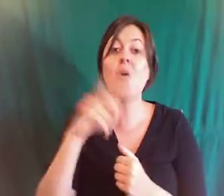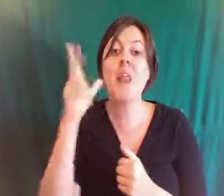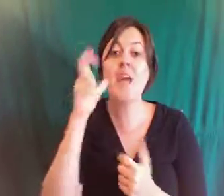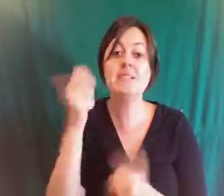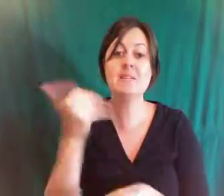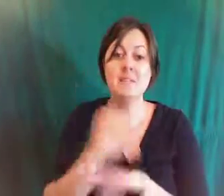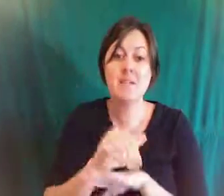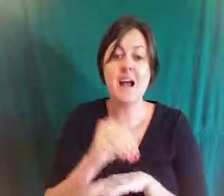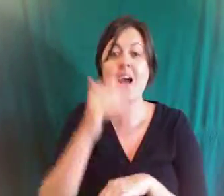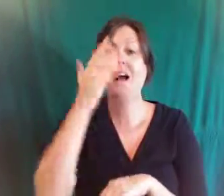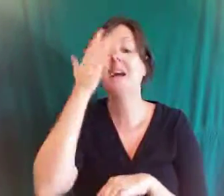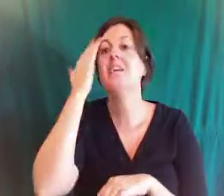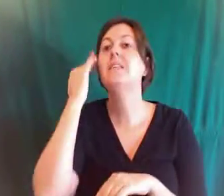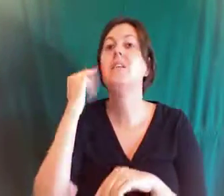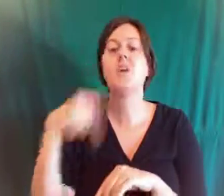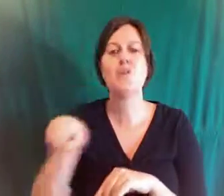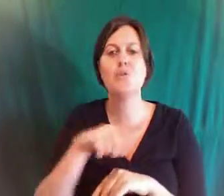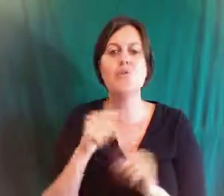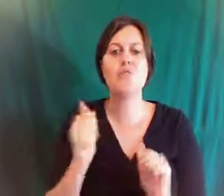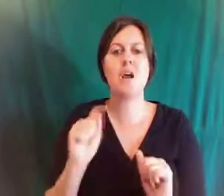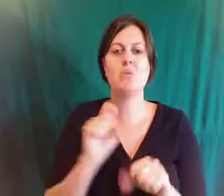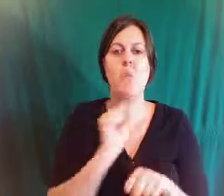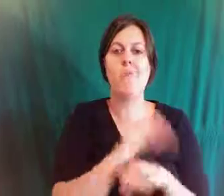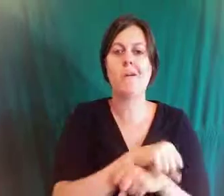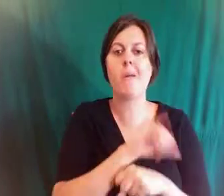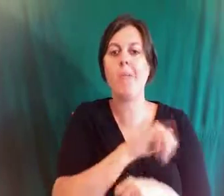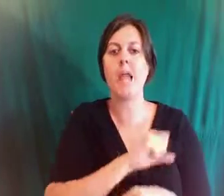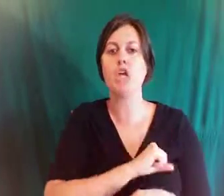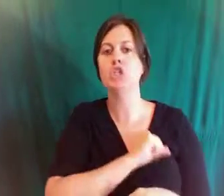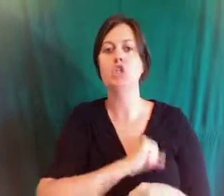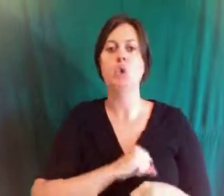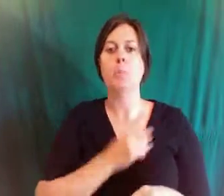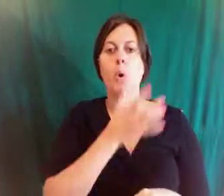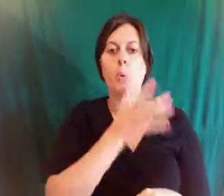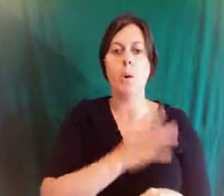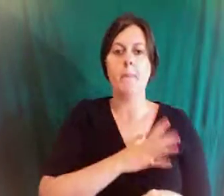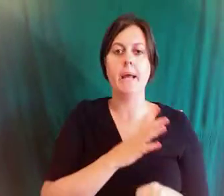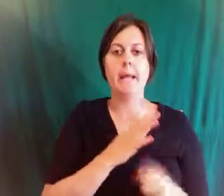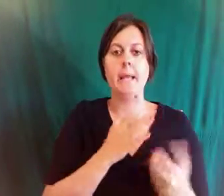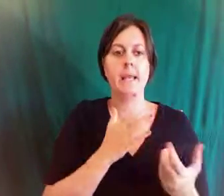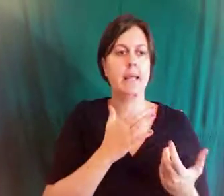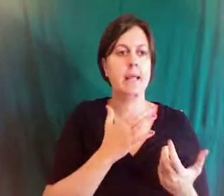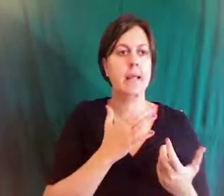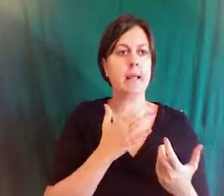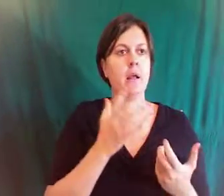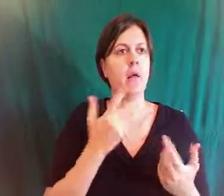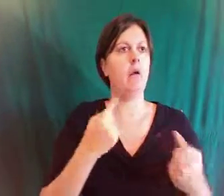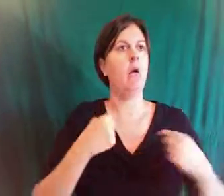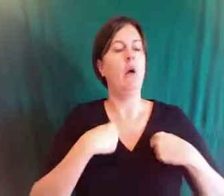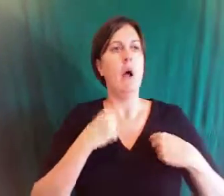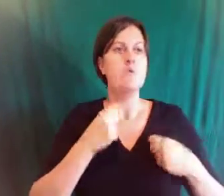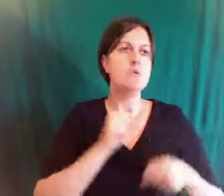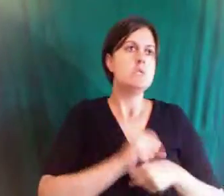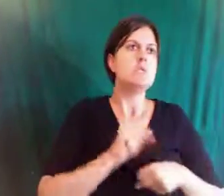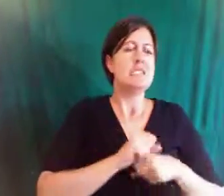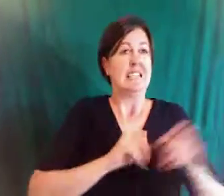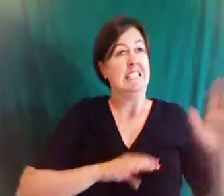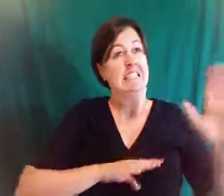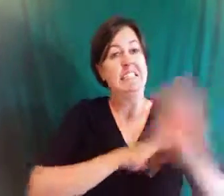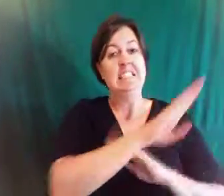trying to overcome superwoman syndrome you cannot do this all alone there's no way that i could have built this business to where it